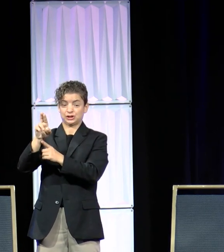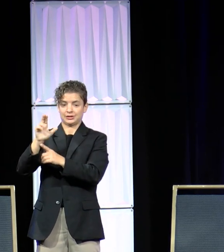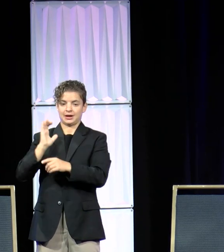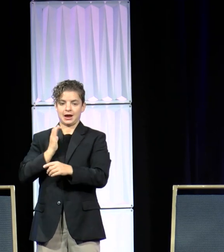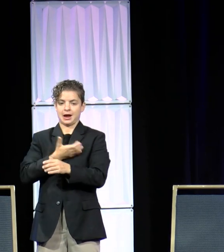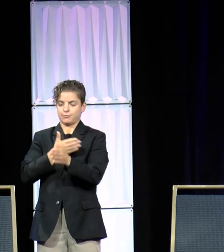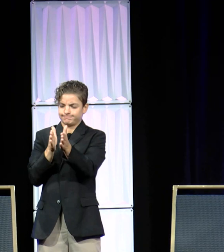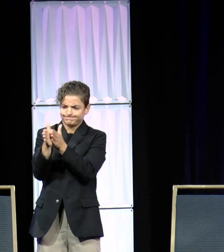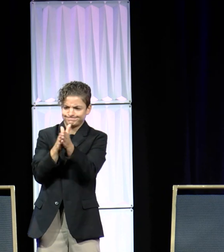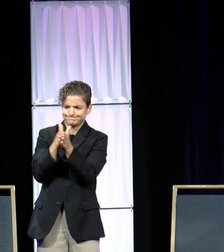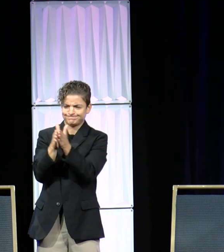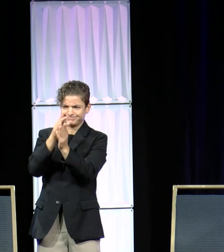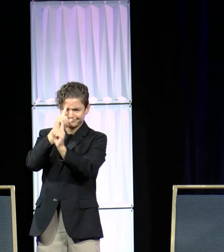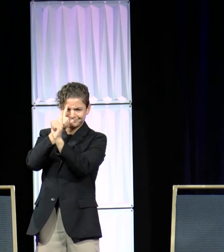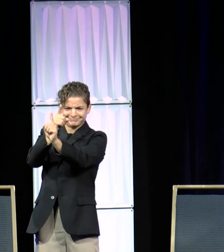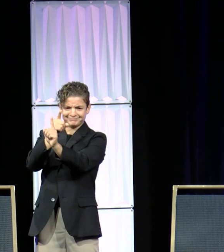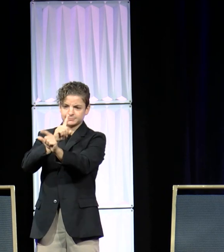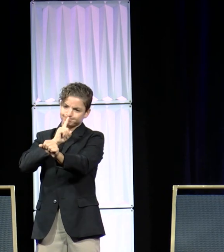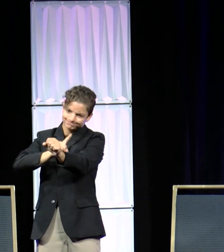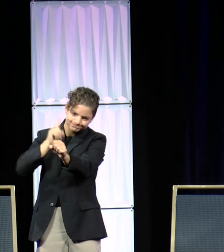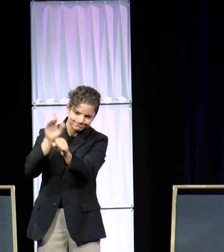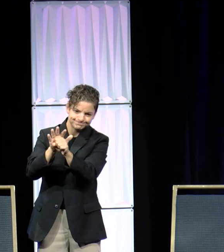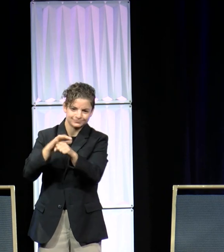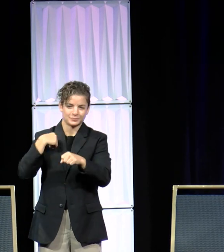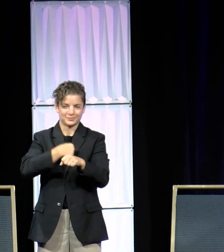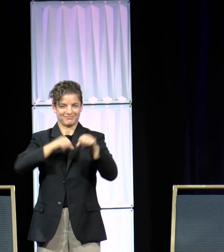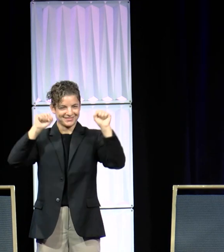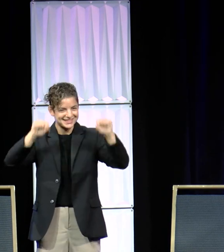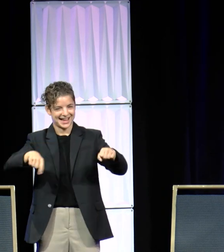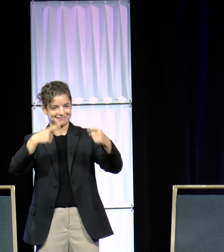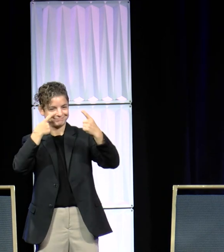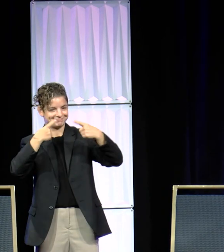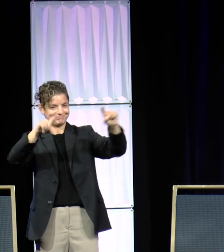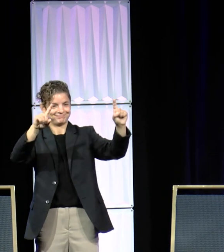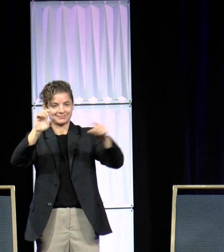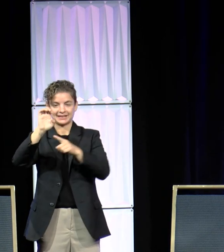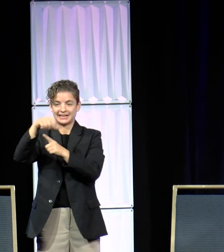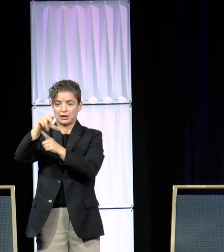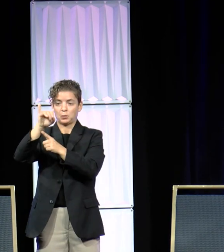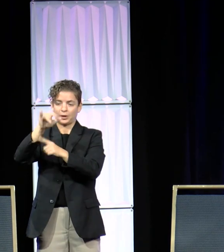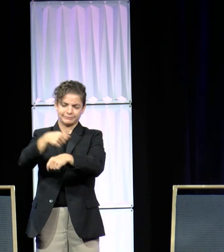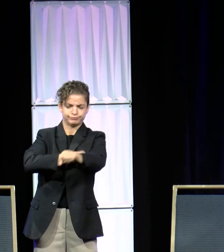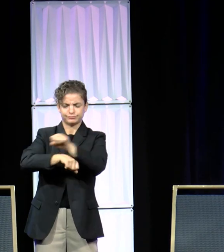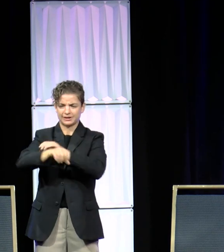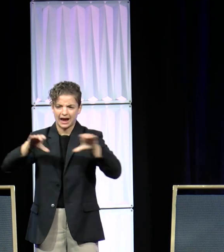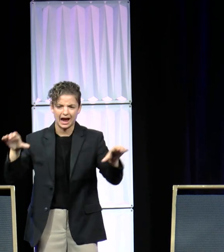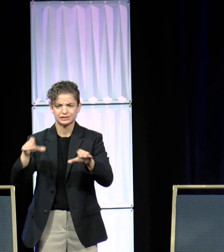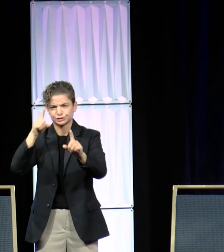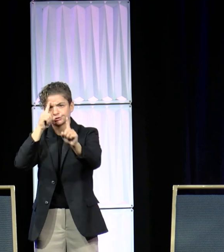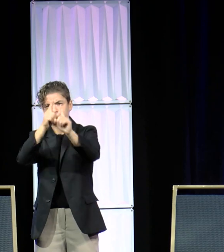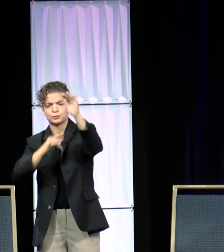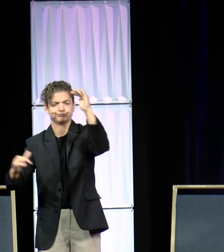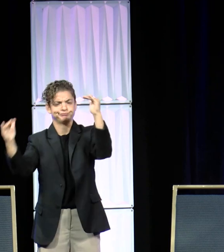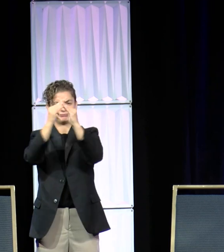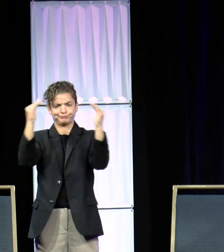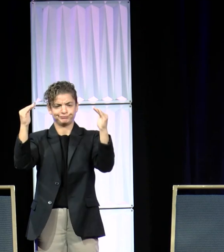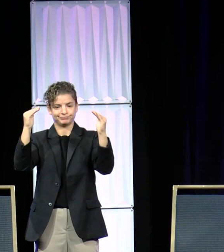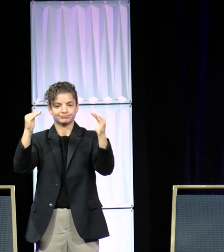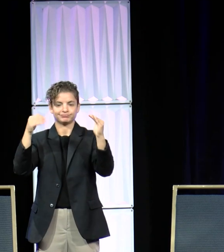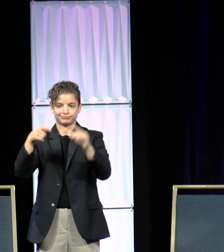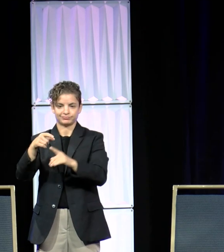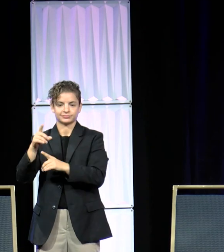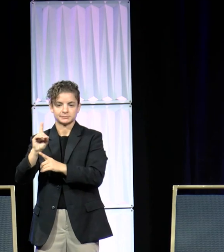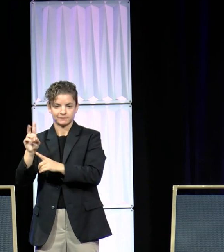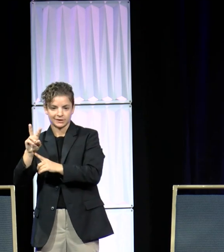able to take equity in action to be able to end sexual violence. So I am really honored to be able to